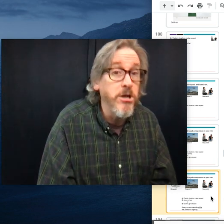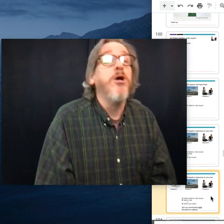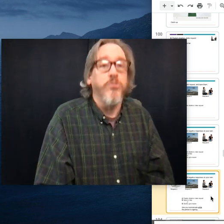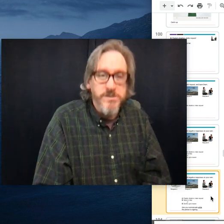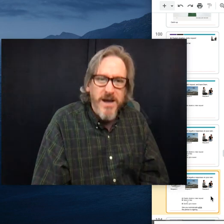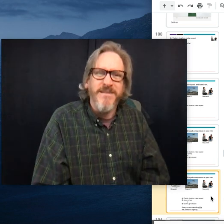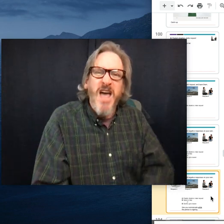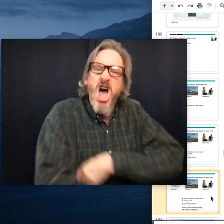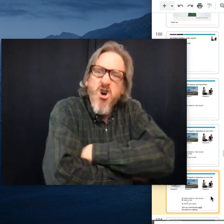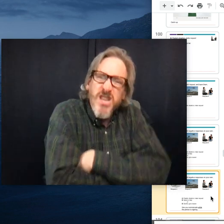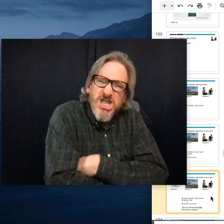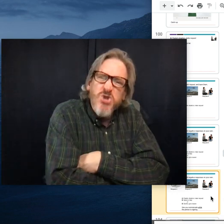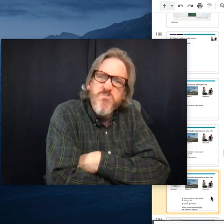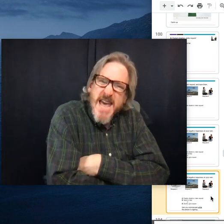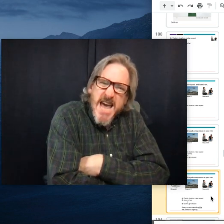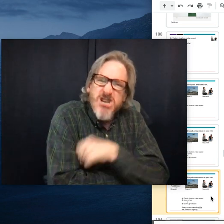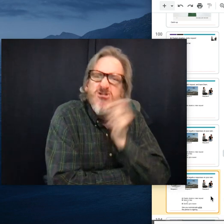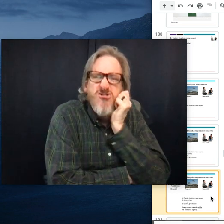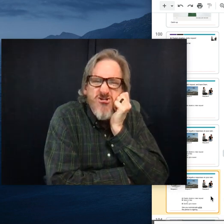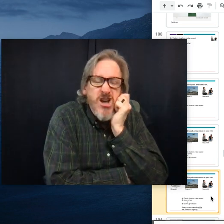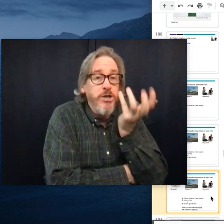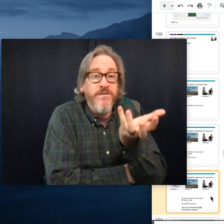It's multiple of these.